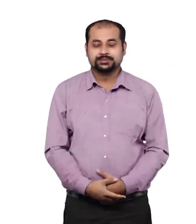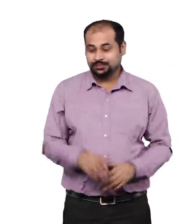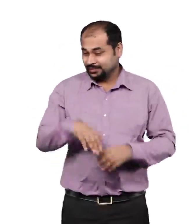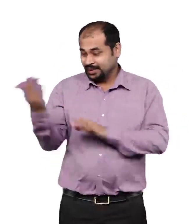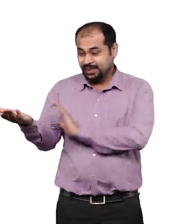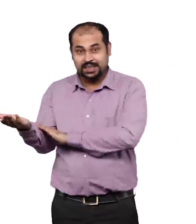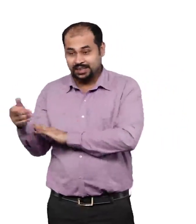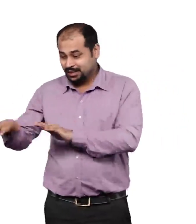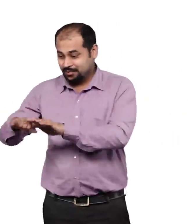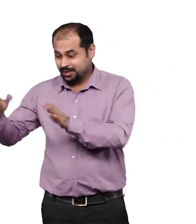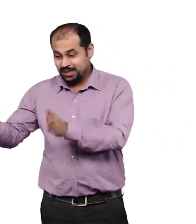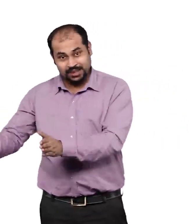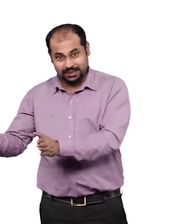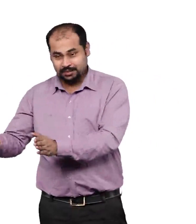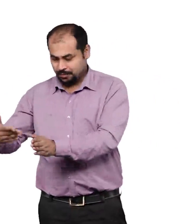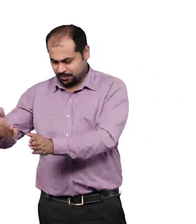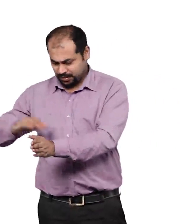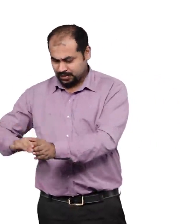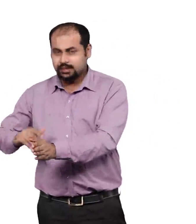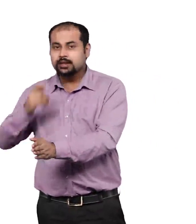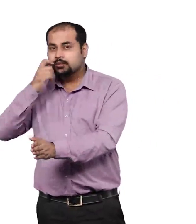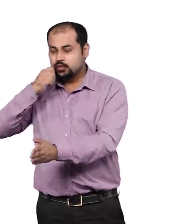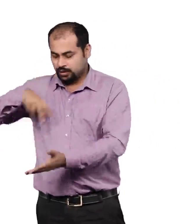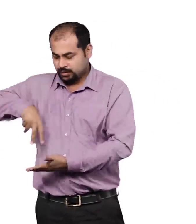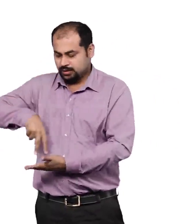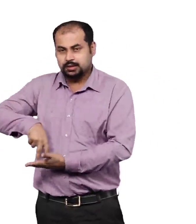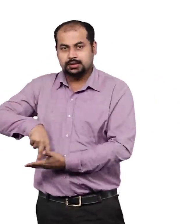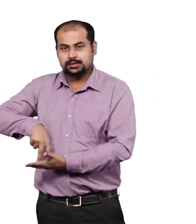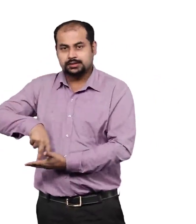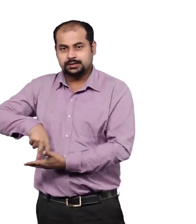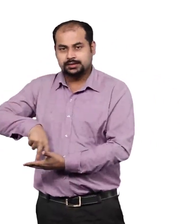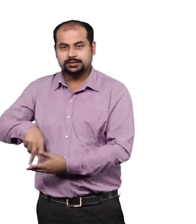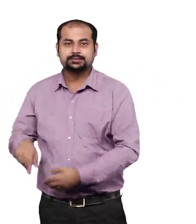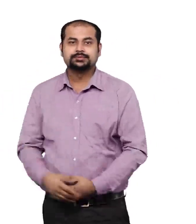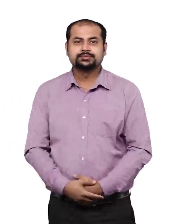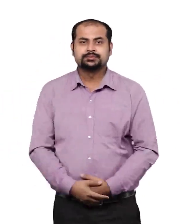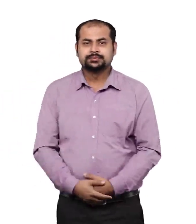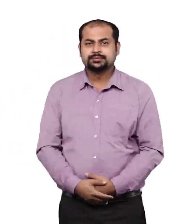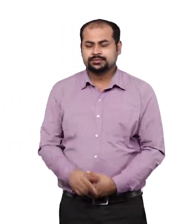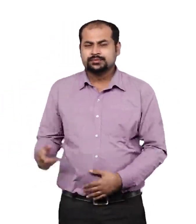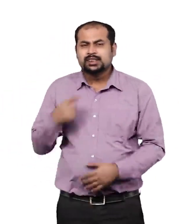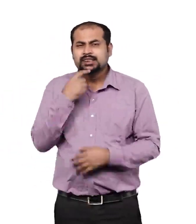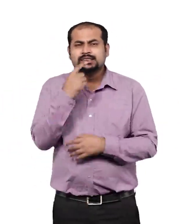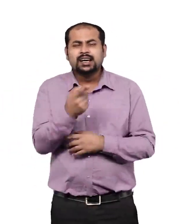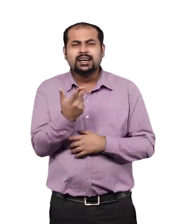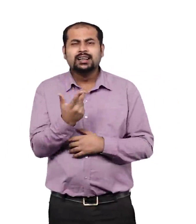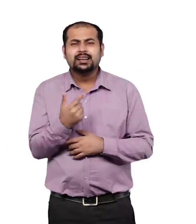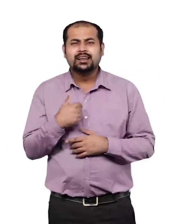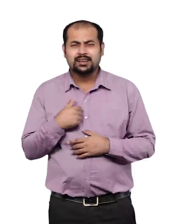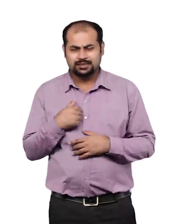The boy is standing in front of the bench at the right side and is saying, "I sit here.